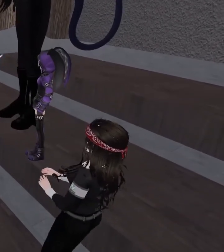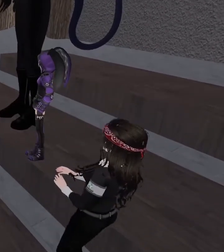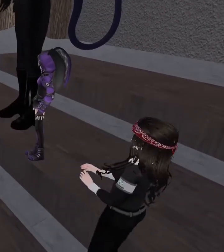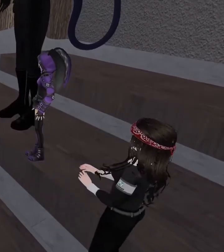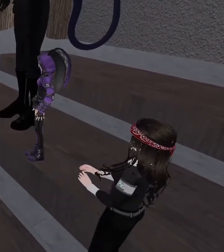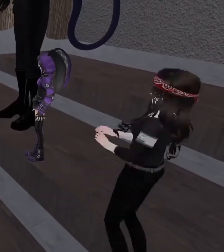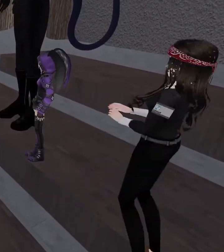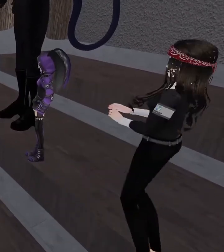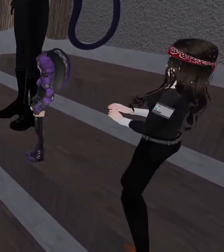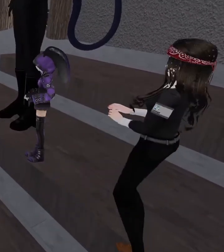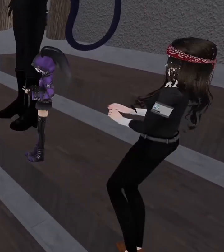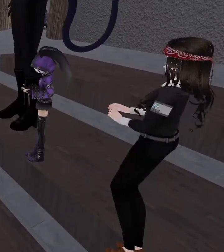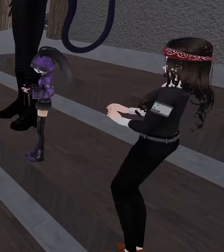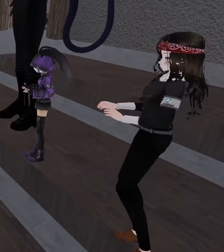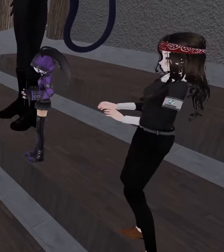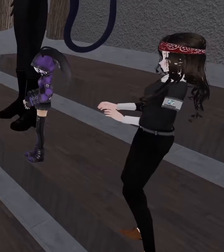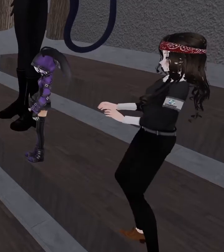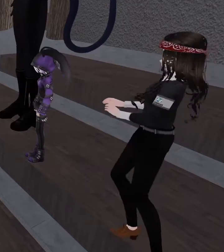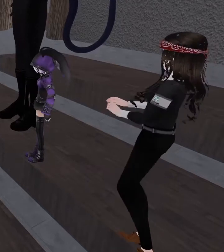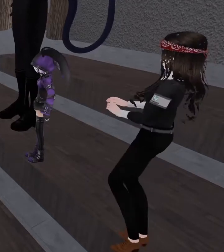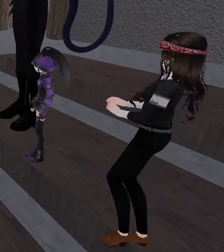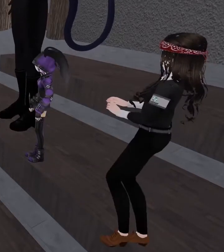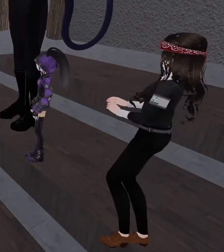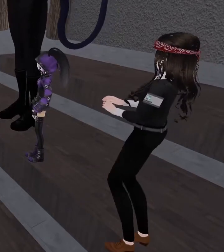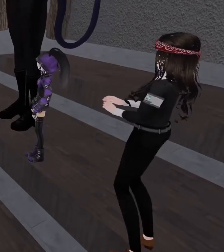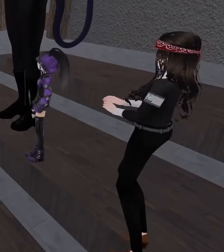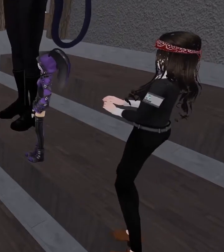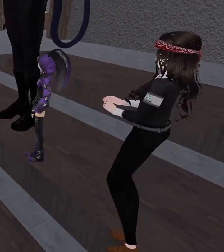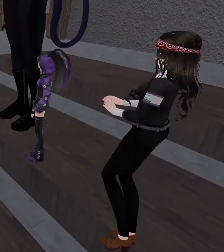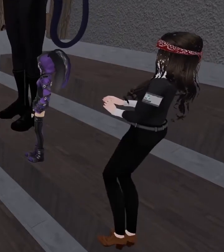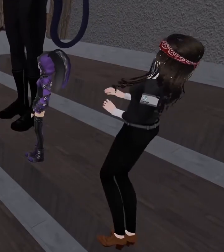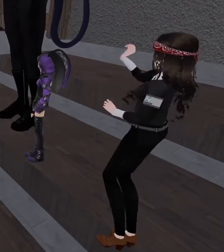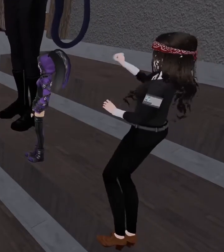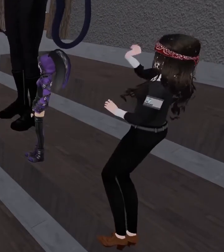guys' group take a photo, their group take a photo, and then a photo of like all of us together. I think that'll be cute.